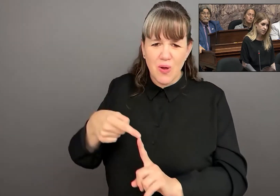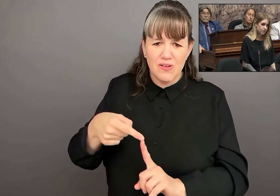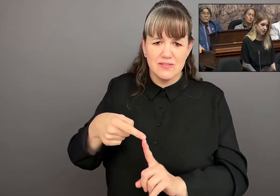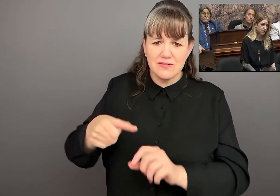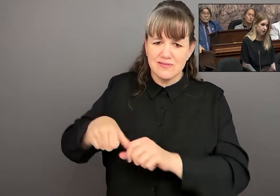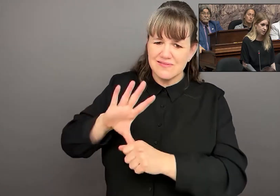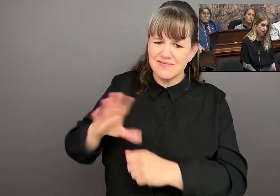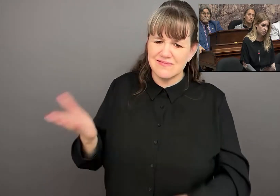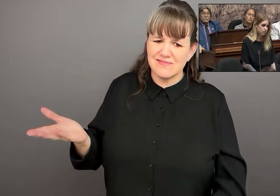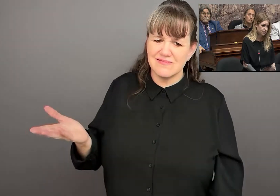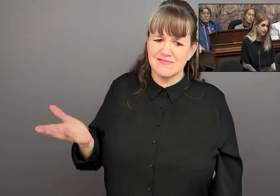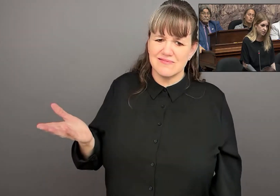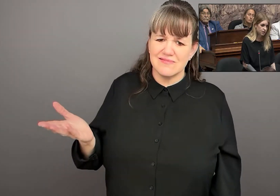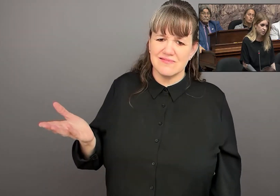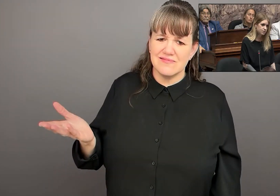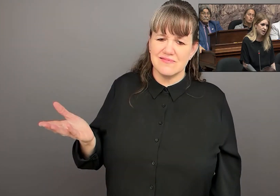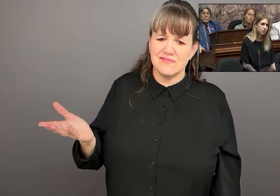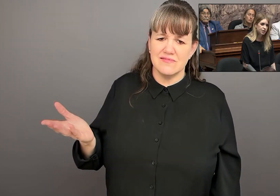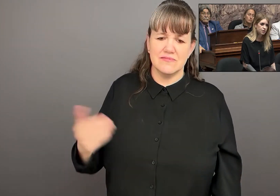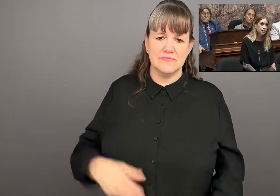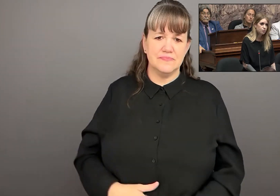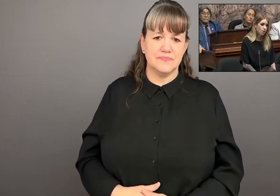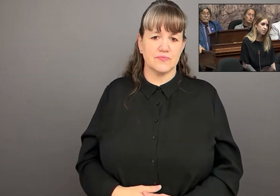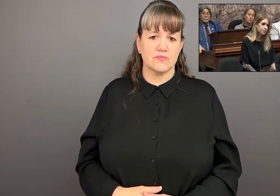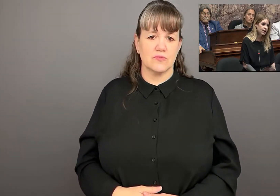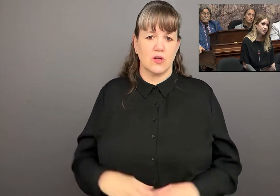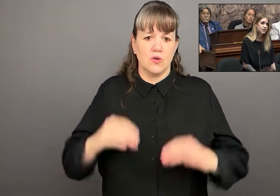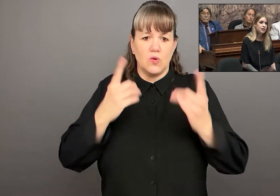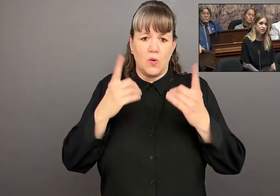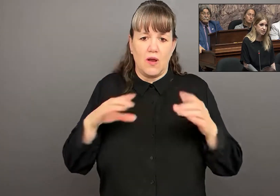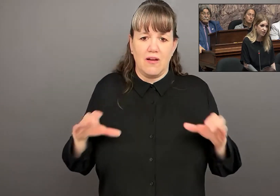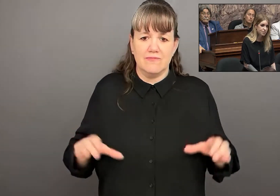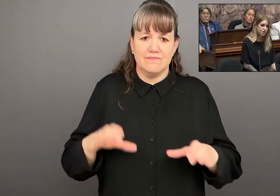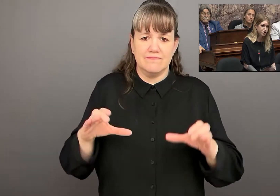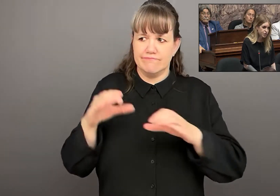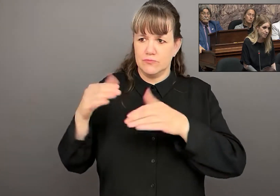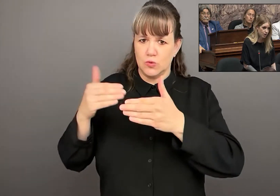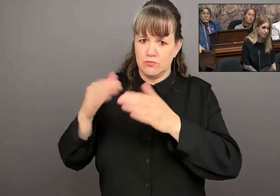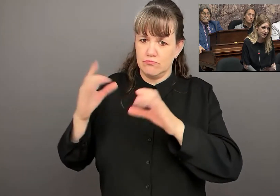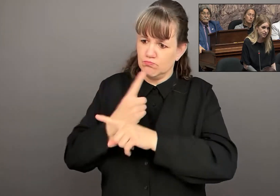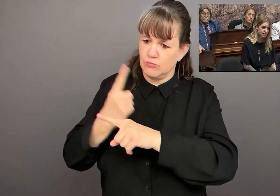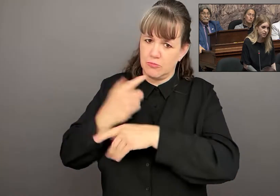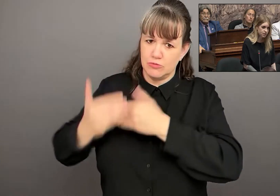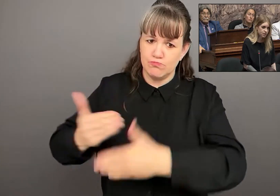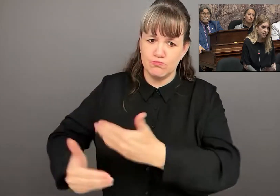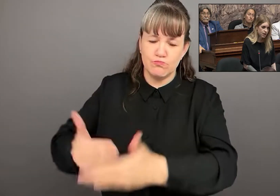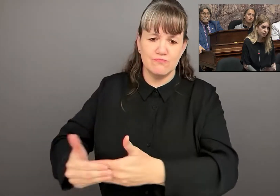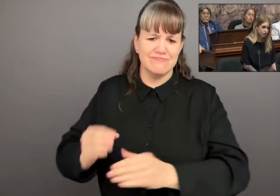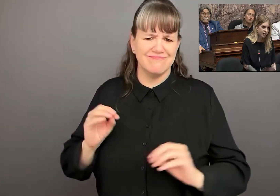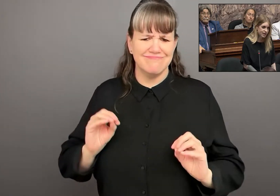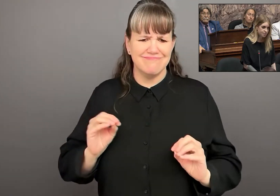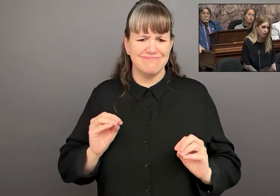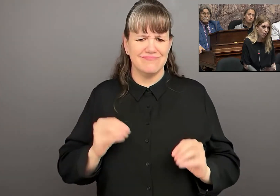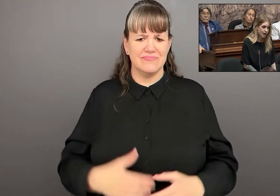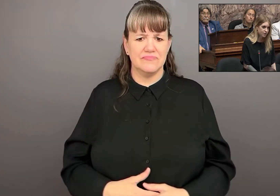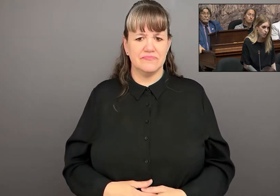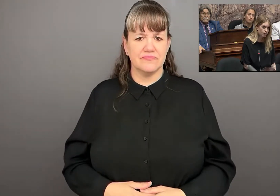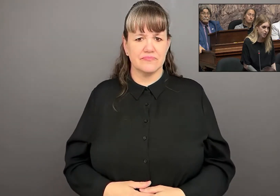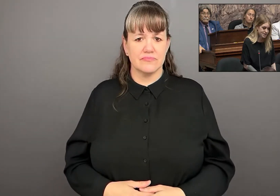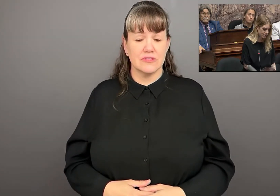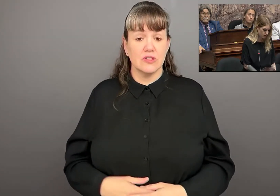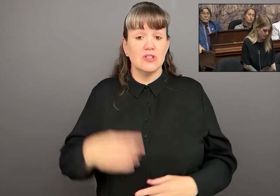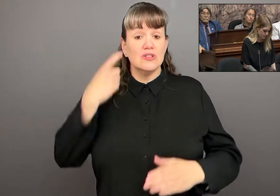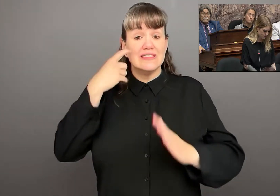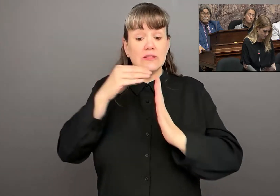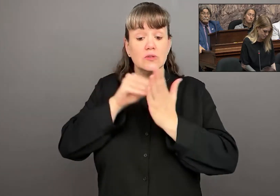specific facility, the Foxglove facility, wasn't mentioned, probably because this government knew about this and was trying to keep it quiet for